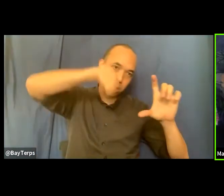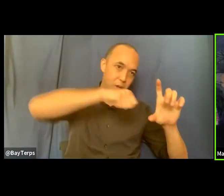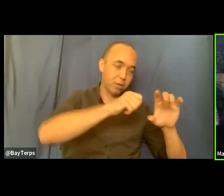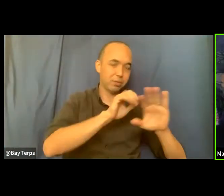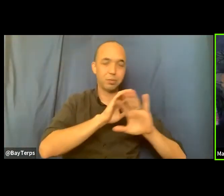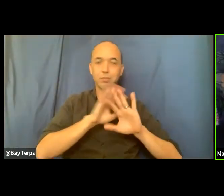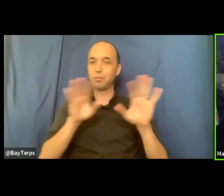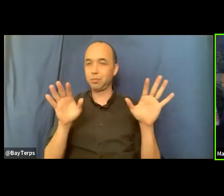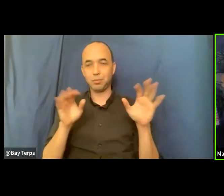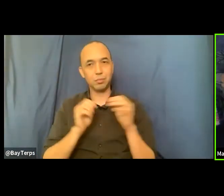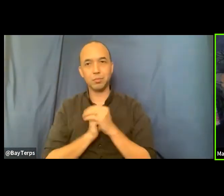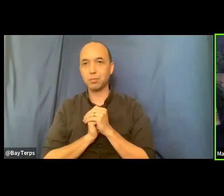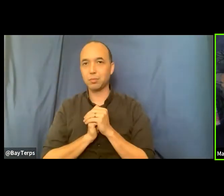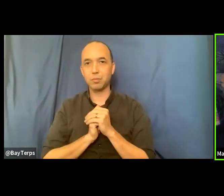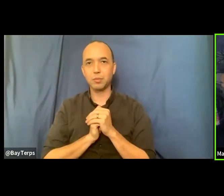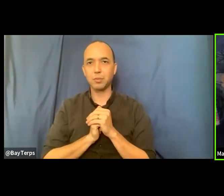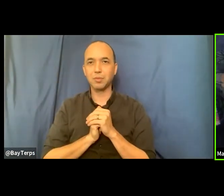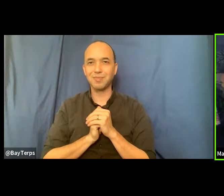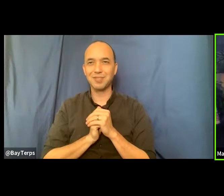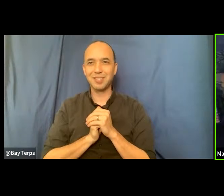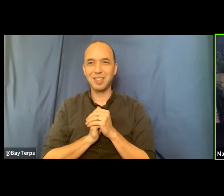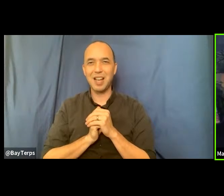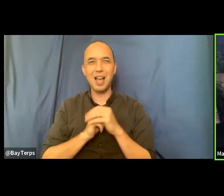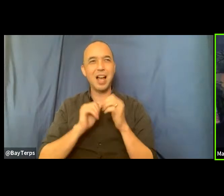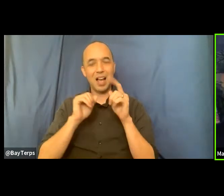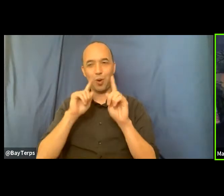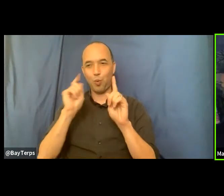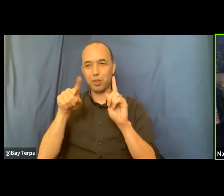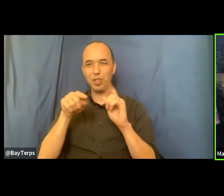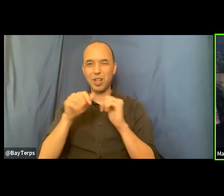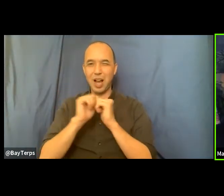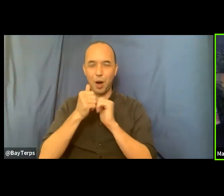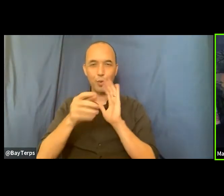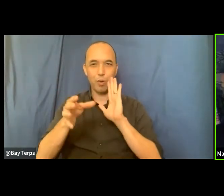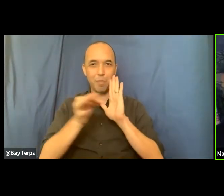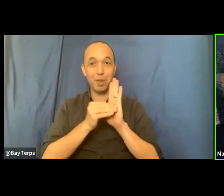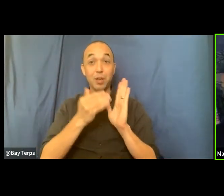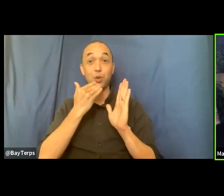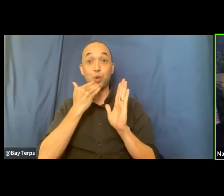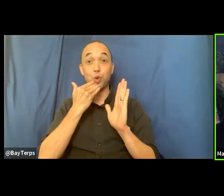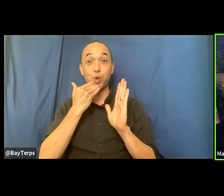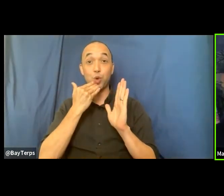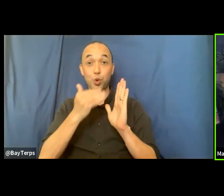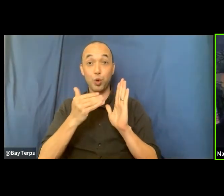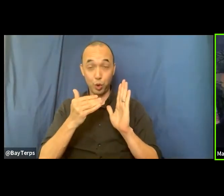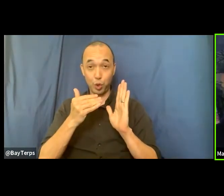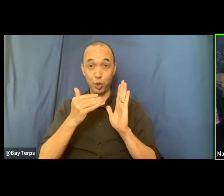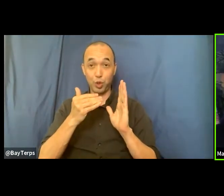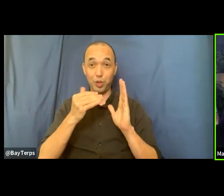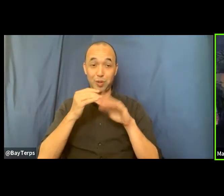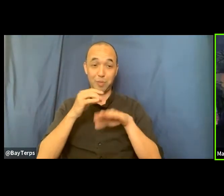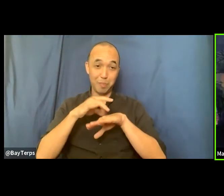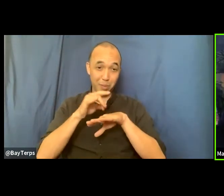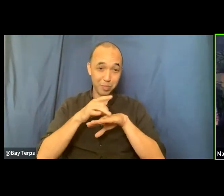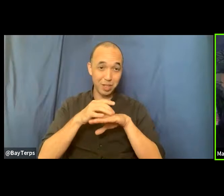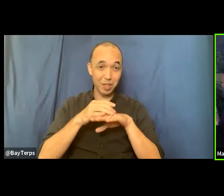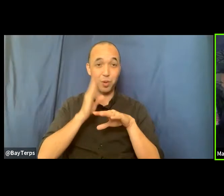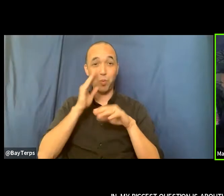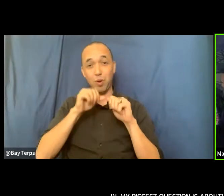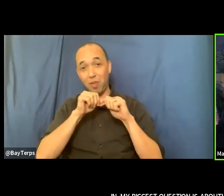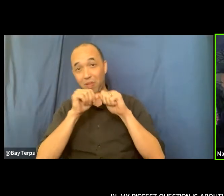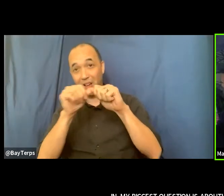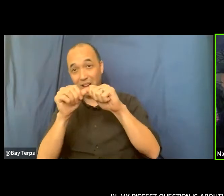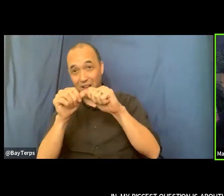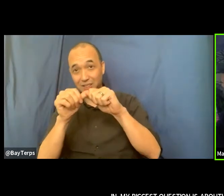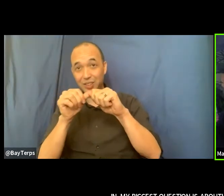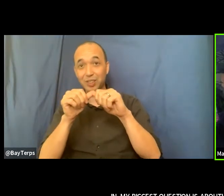how to pick a good pumpkin that will last through carving longer than a day. Whenever we buy pumpkins, they're either soft by the time we carve